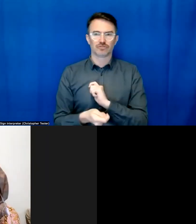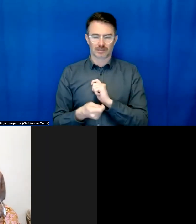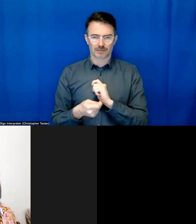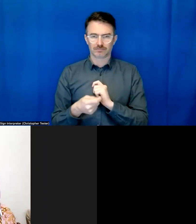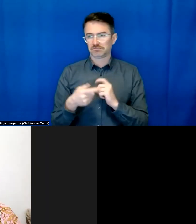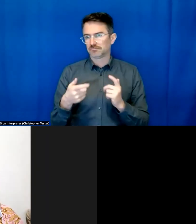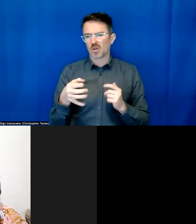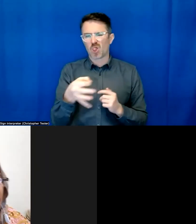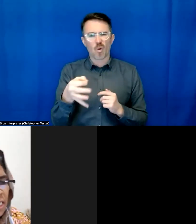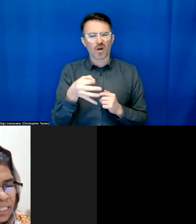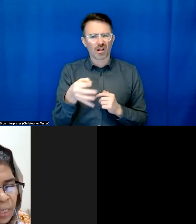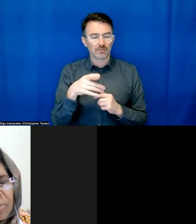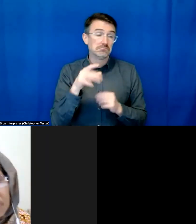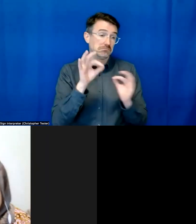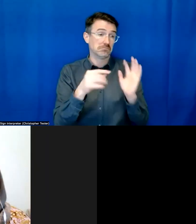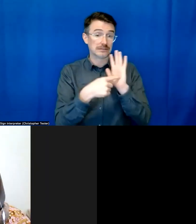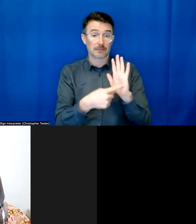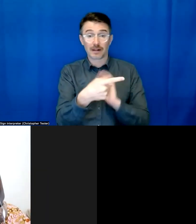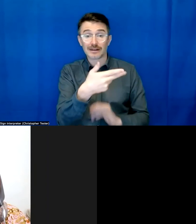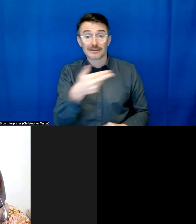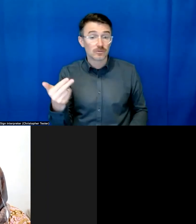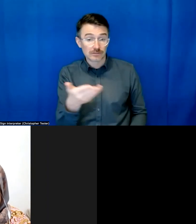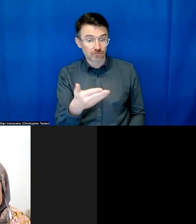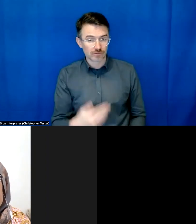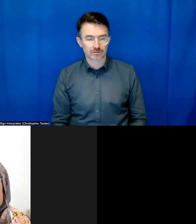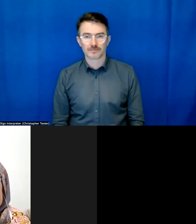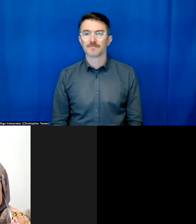our work in CDRAP,